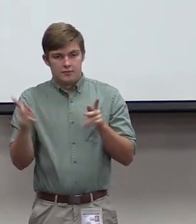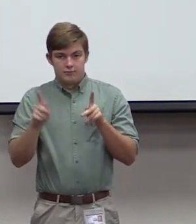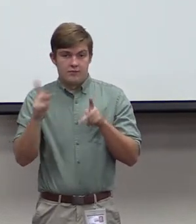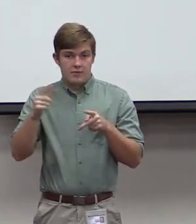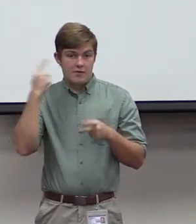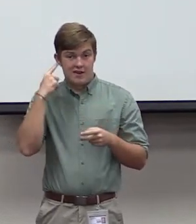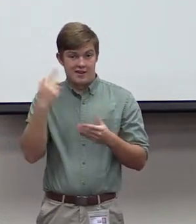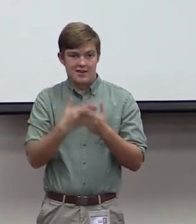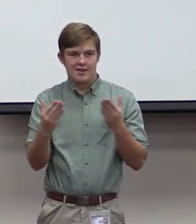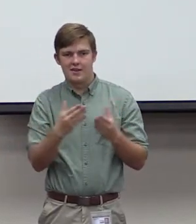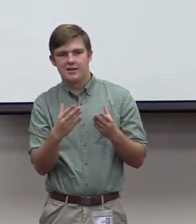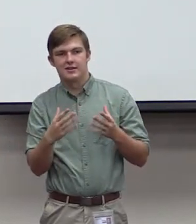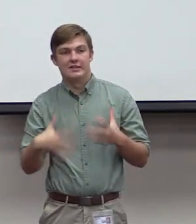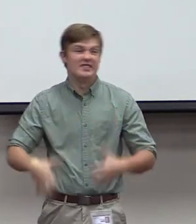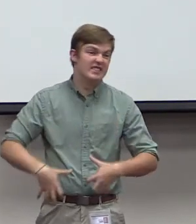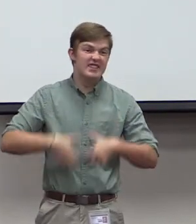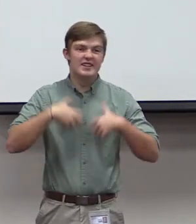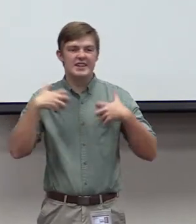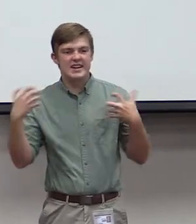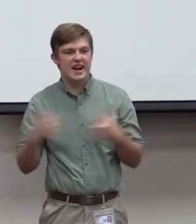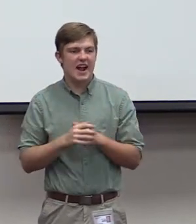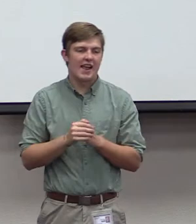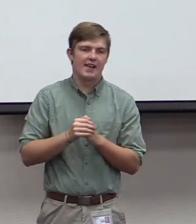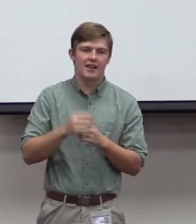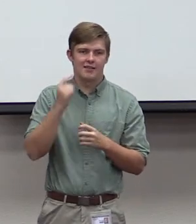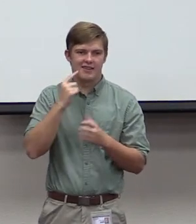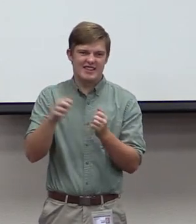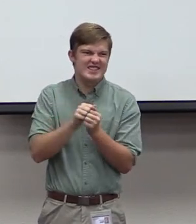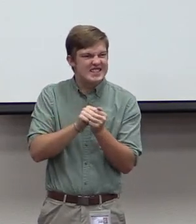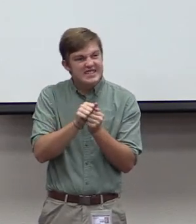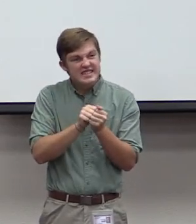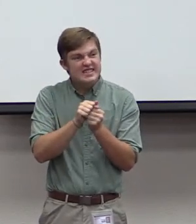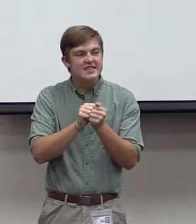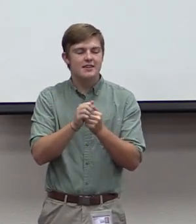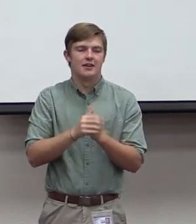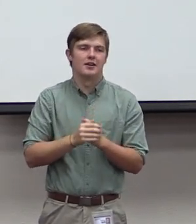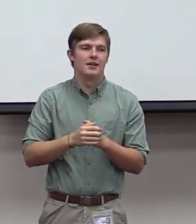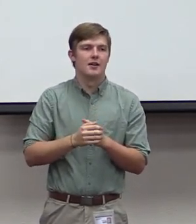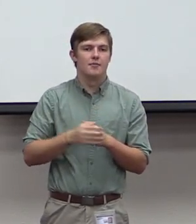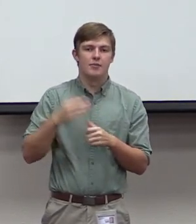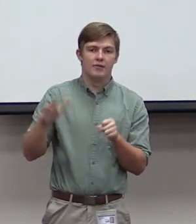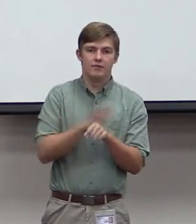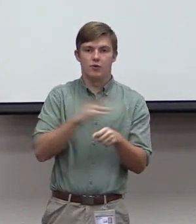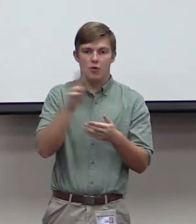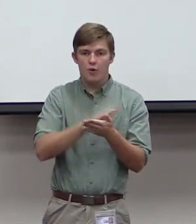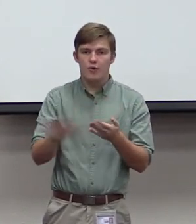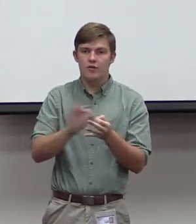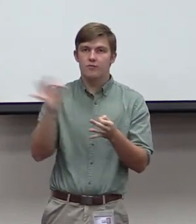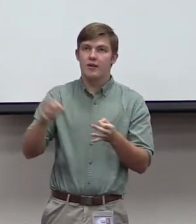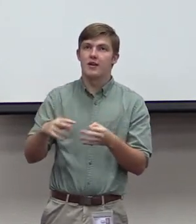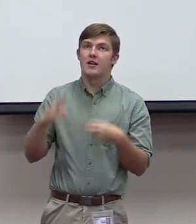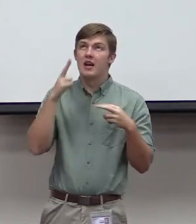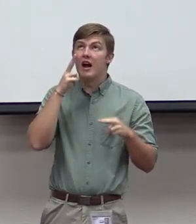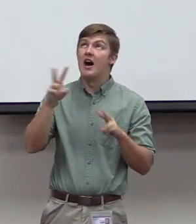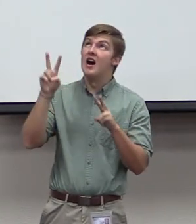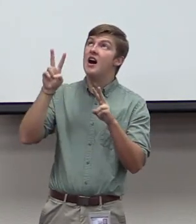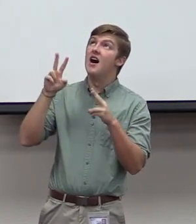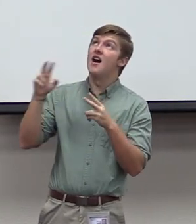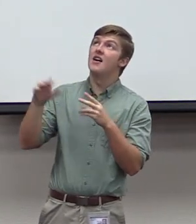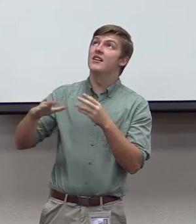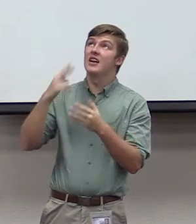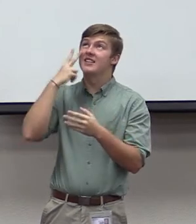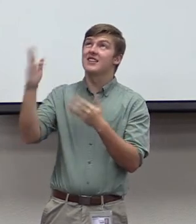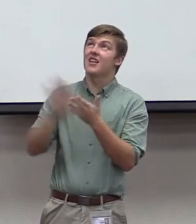they're enraged and they grind their teeth at him, verse 54. But he, full of the Holy Spirit, gazed into heaven and saw the glory of God